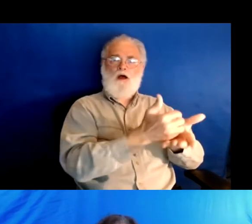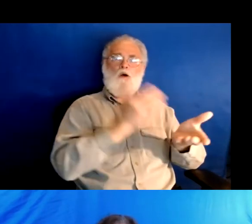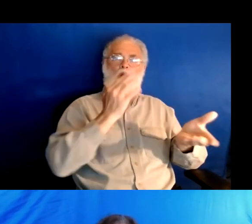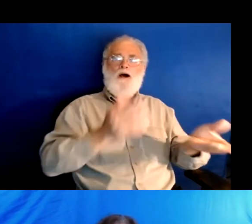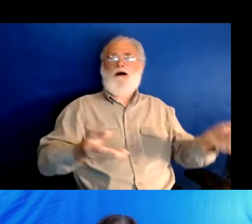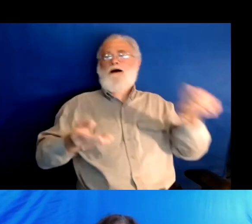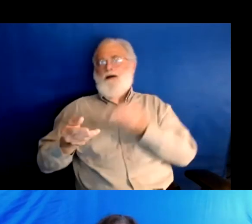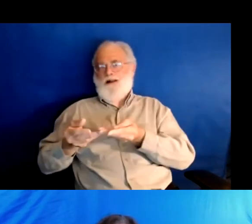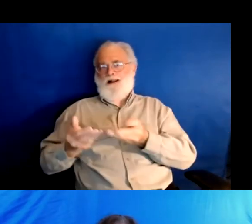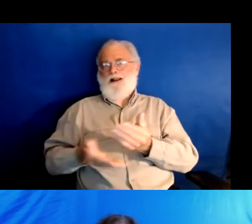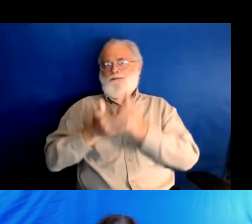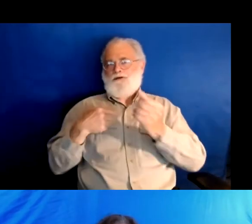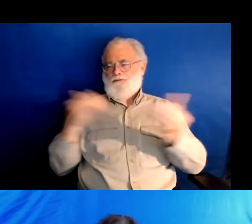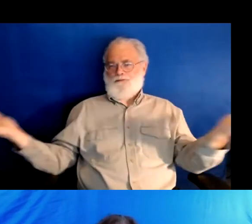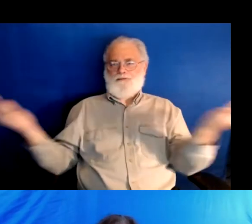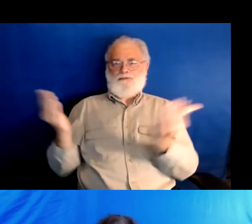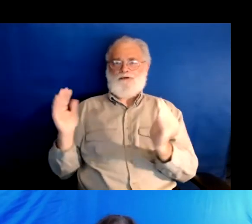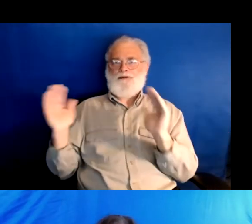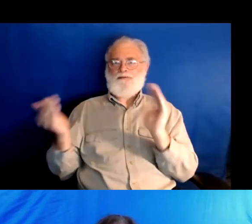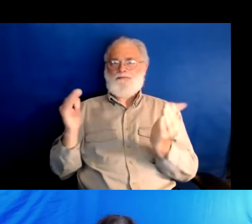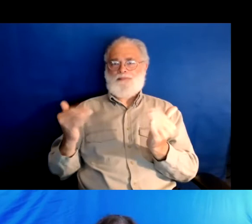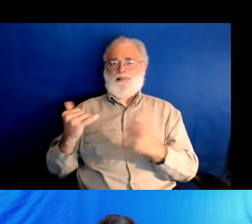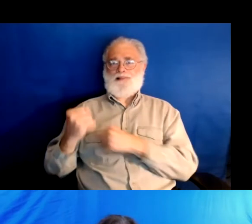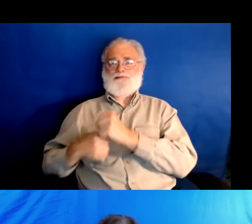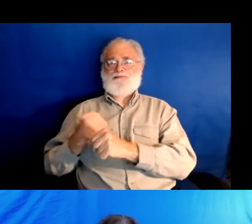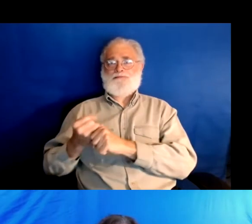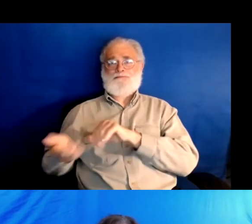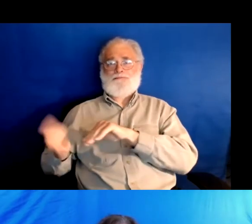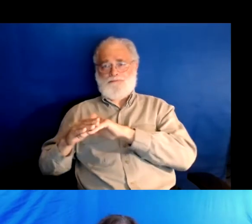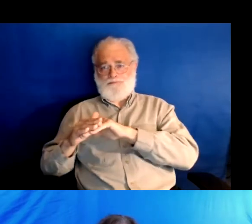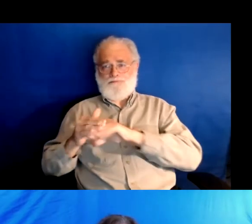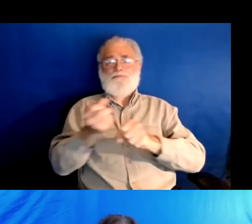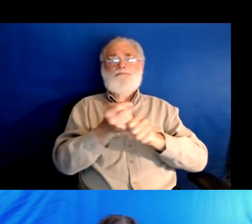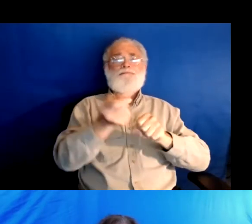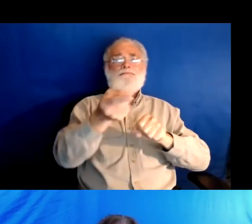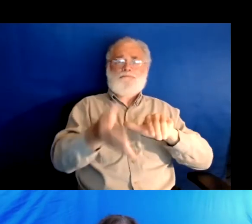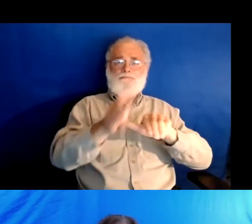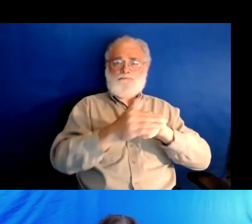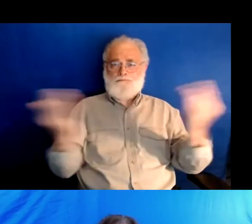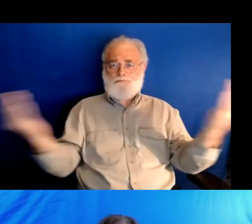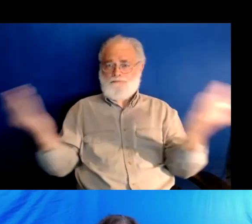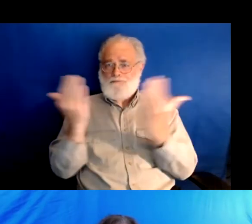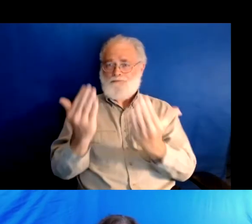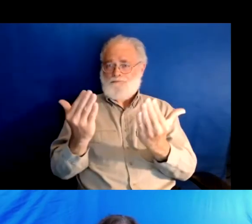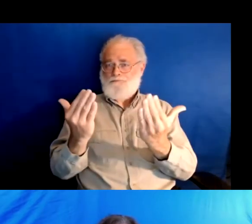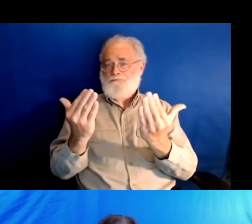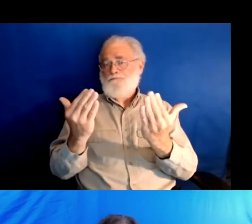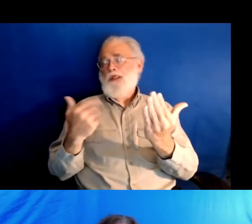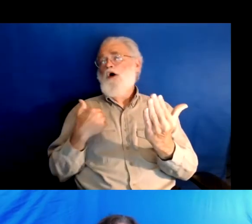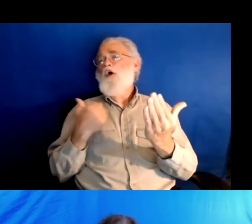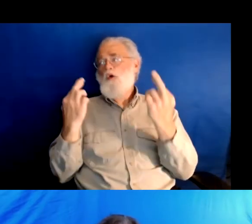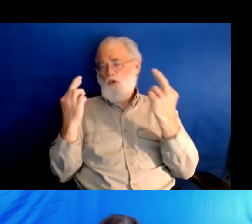for years, and then giving the data, comparing it. Is there increases